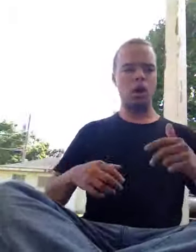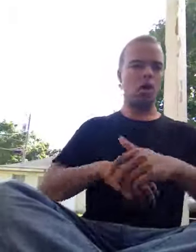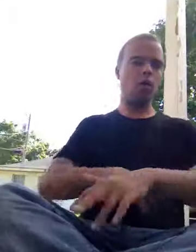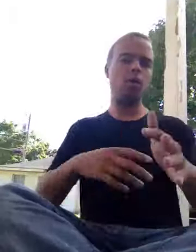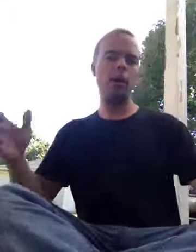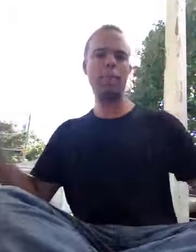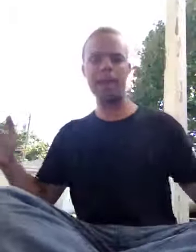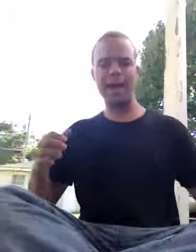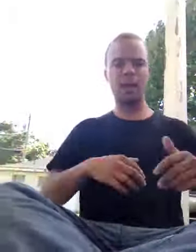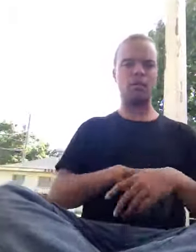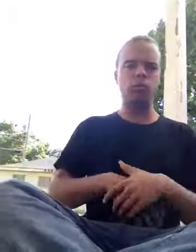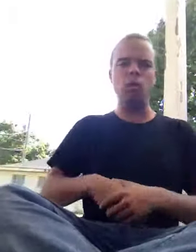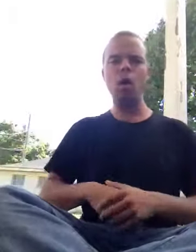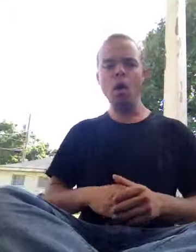Miss Mary Mack, all the